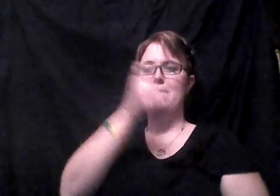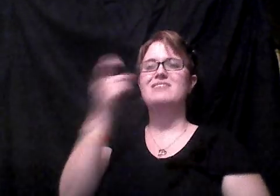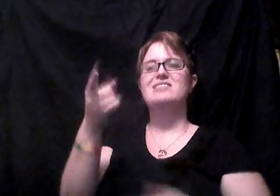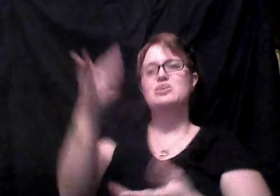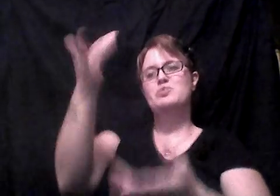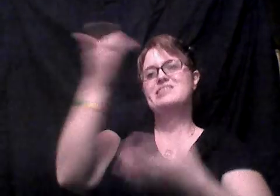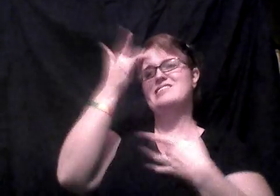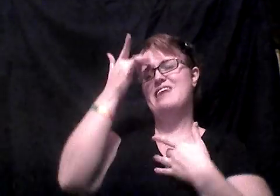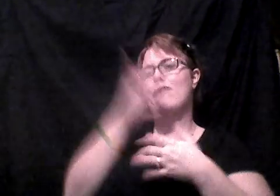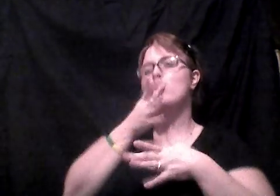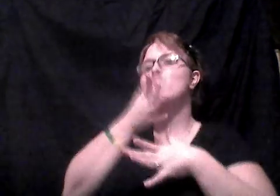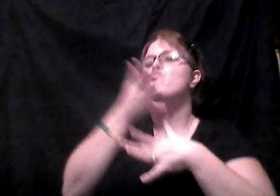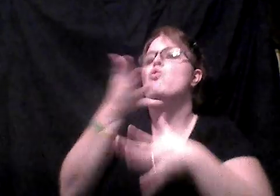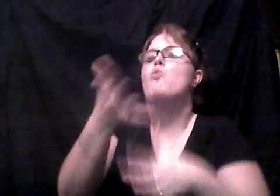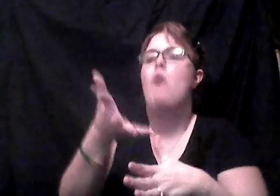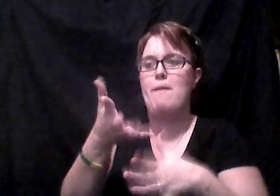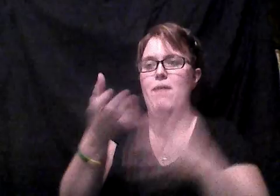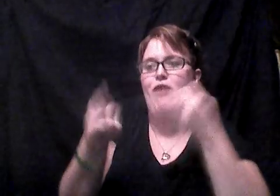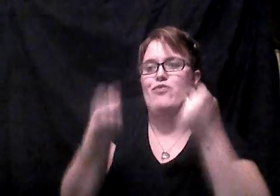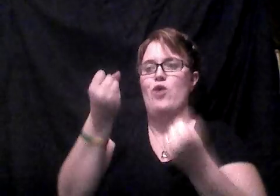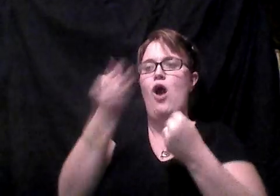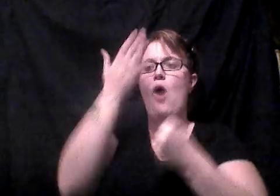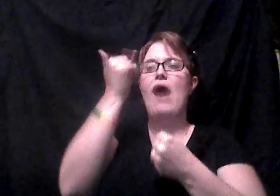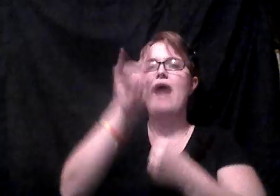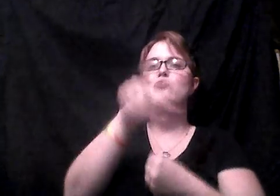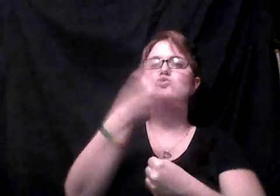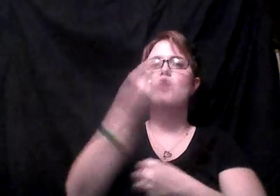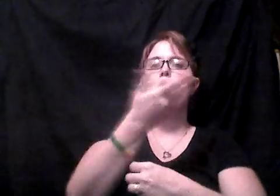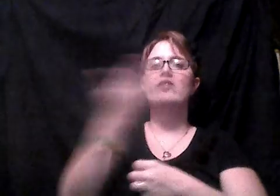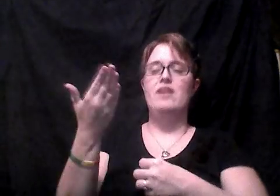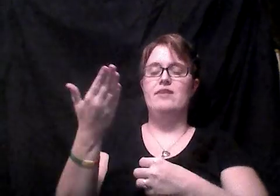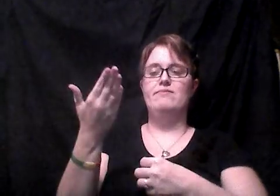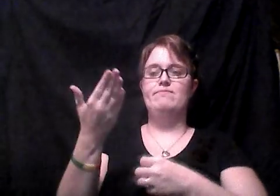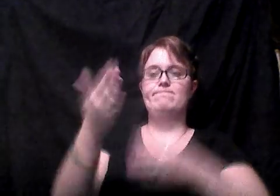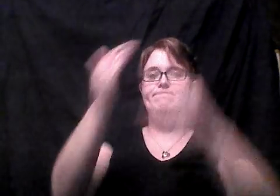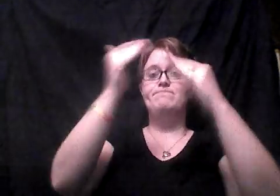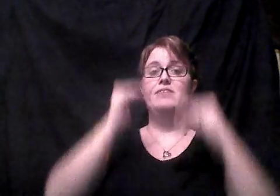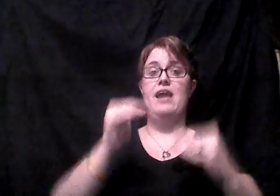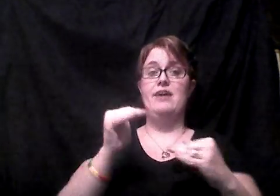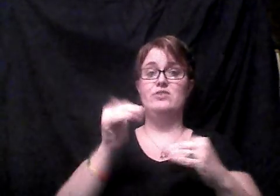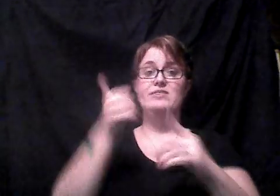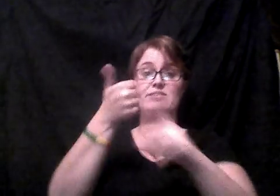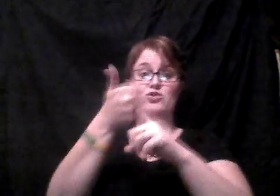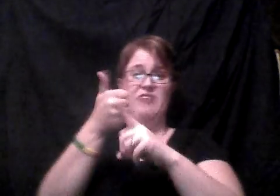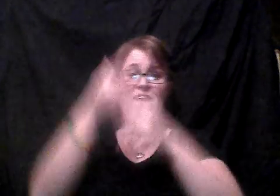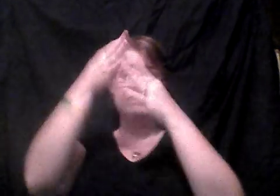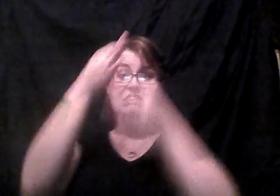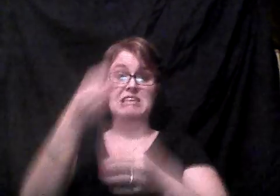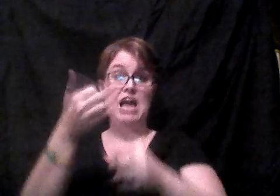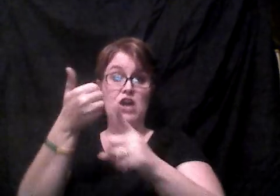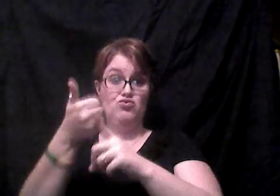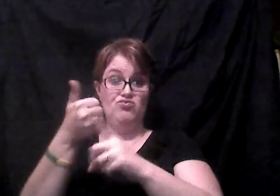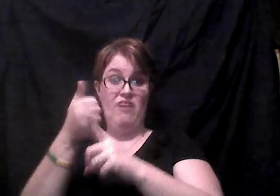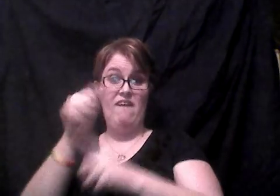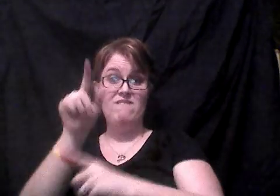Next thing, you better decide early on if you're a Tigger or an Eeyore. Tiggers are energetic, they're optimistic, they're curious,